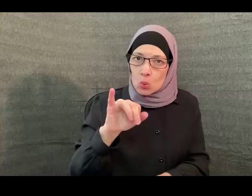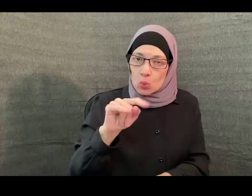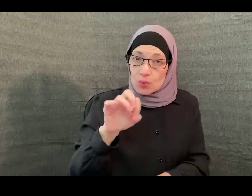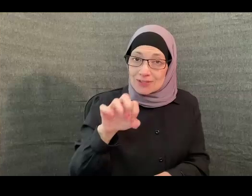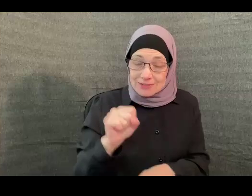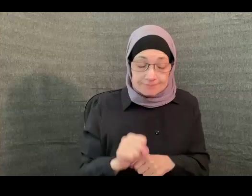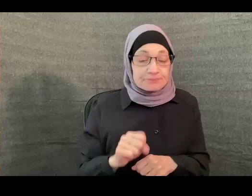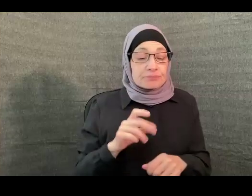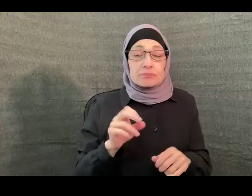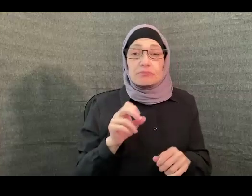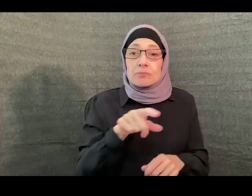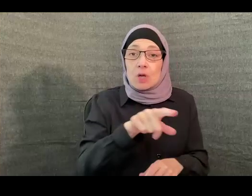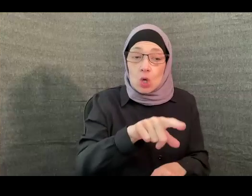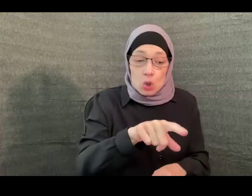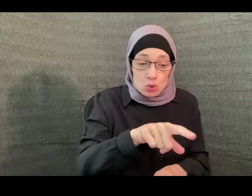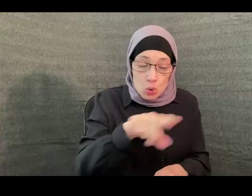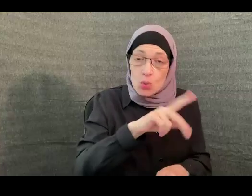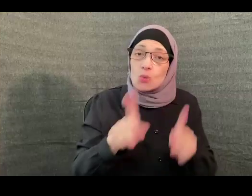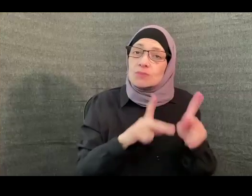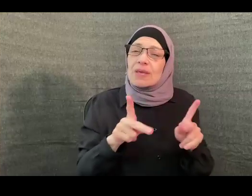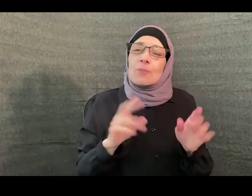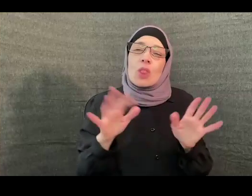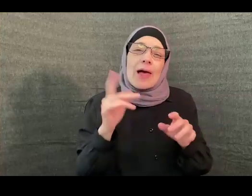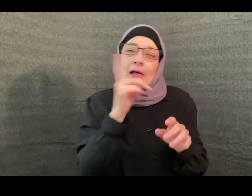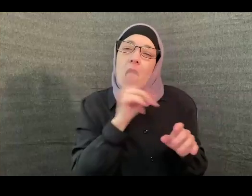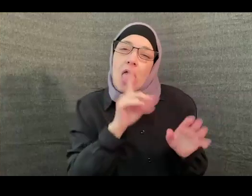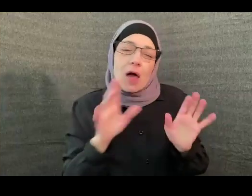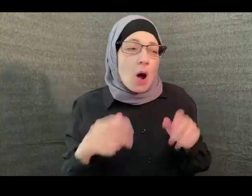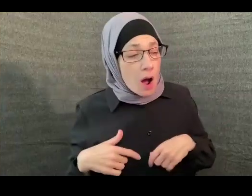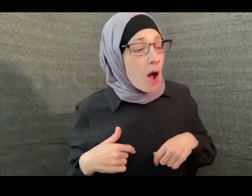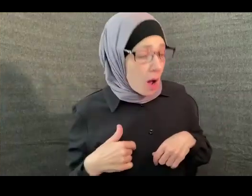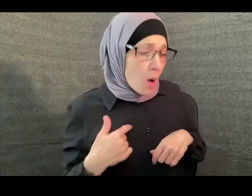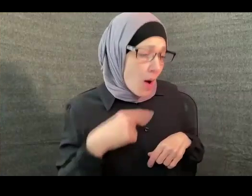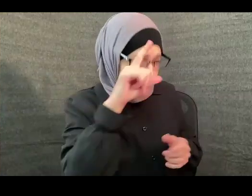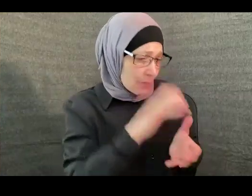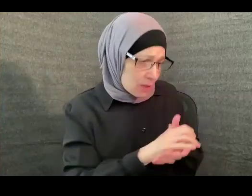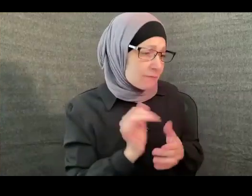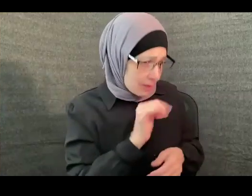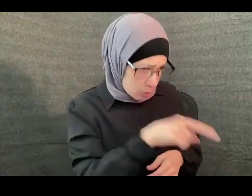pretend to believe and act as if he is a believer.